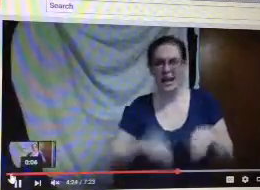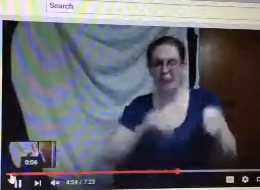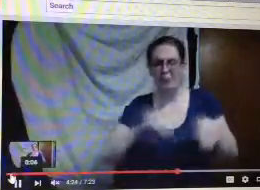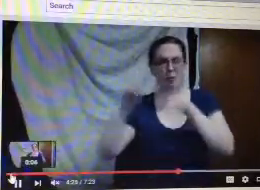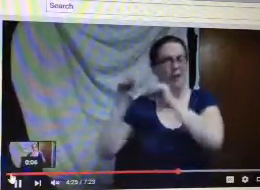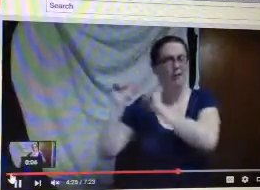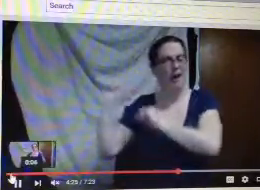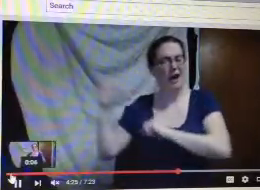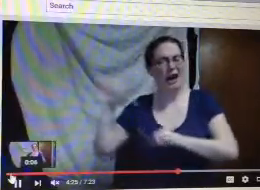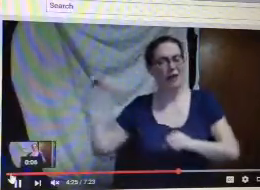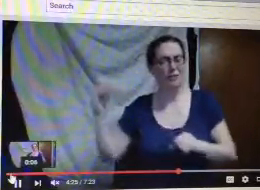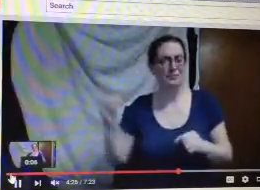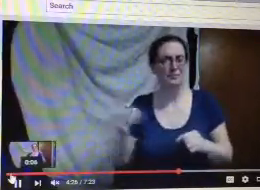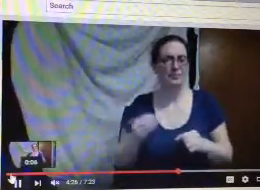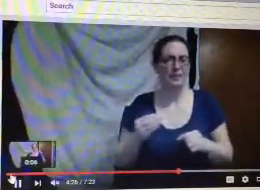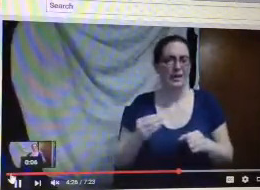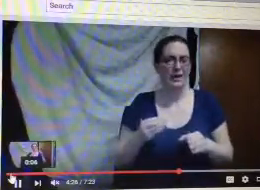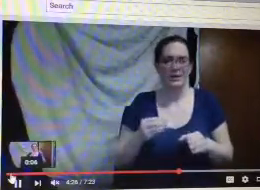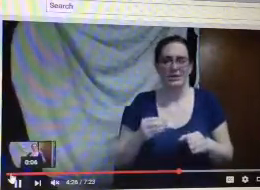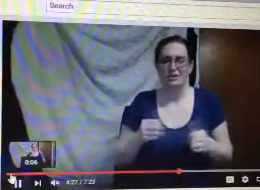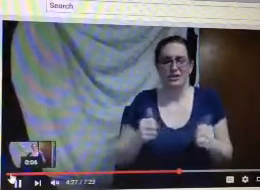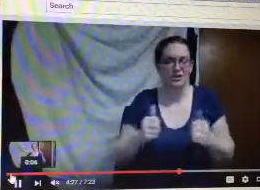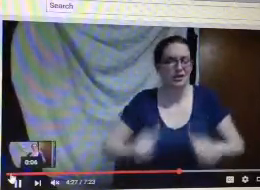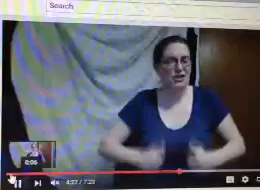the valley. And she can't move out.